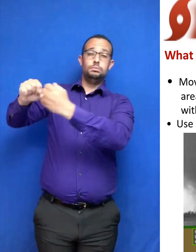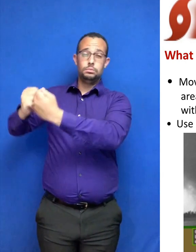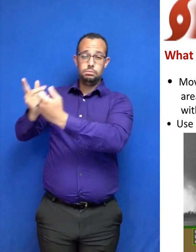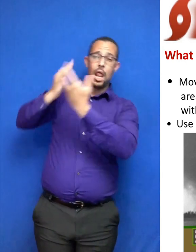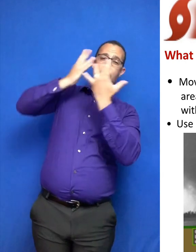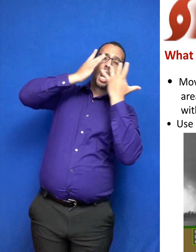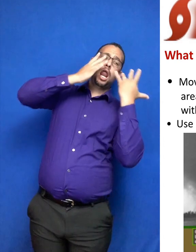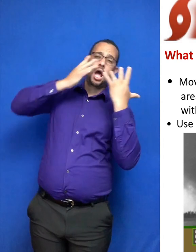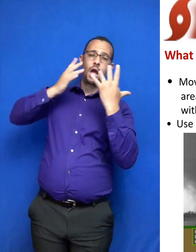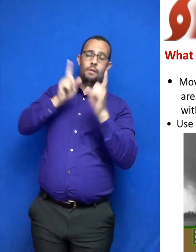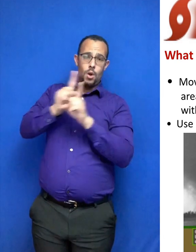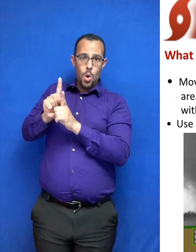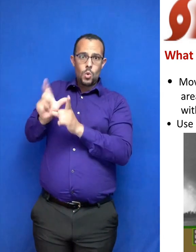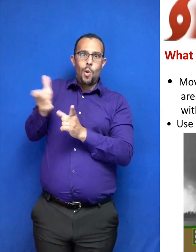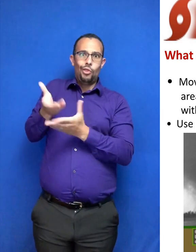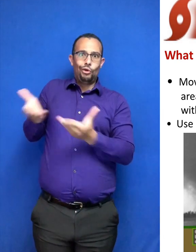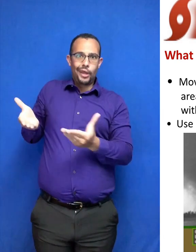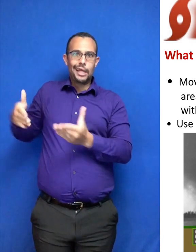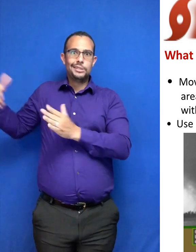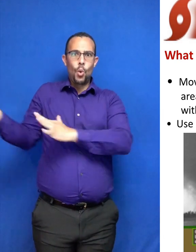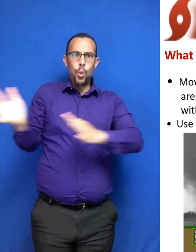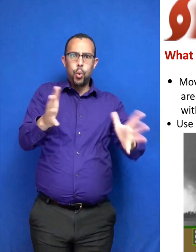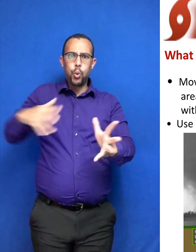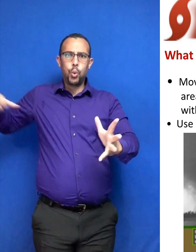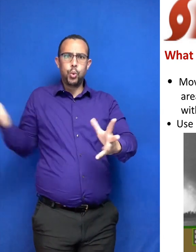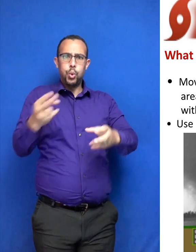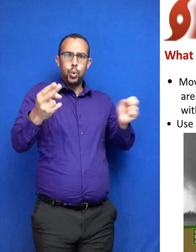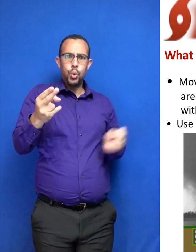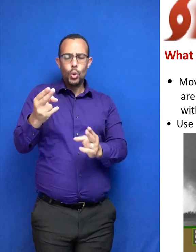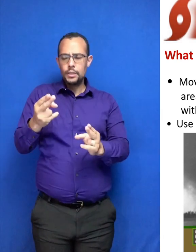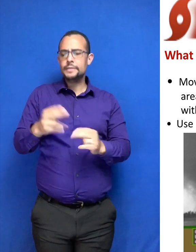can carry in, which causes a danger.